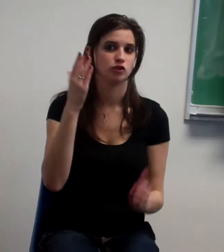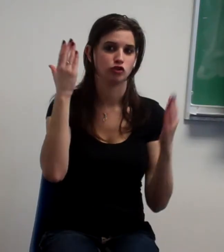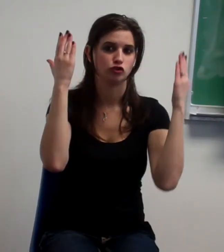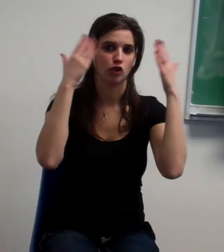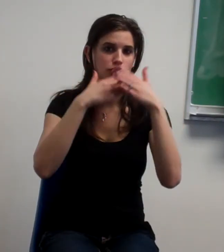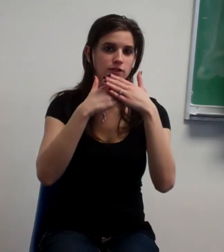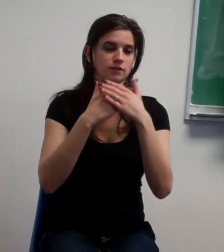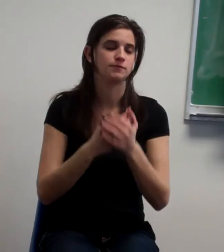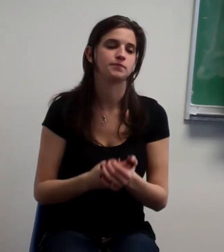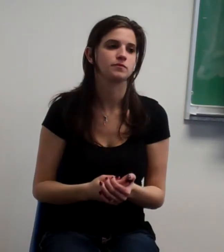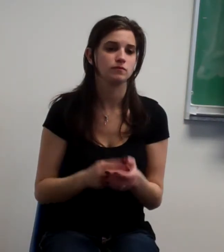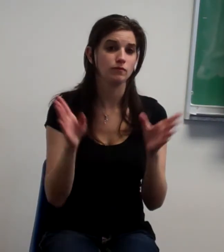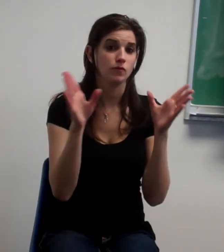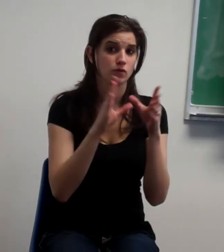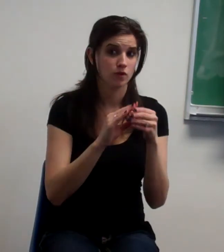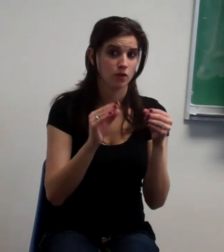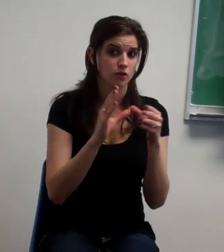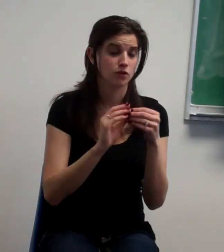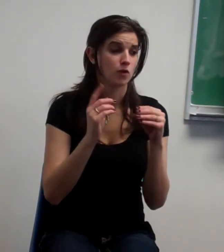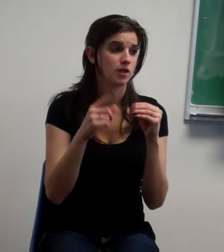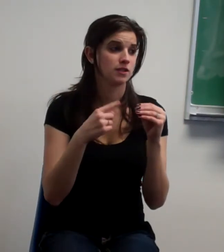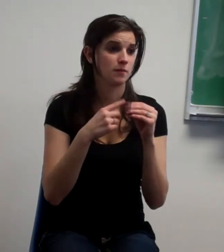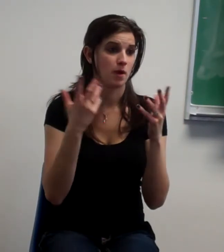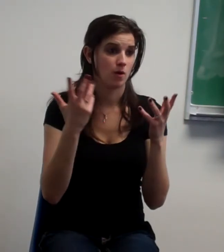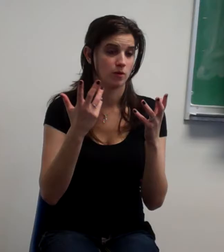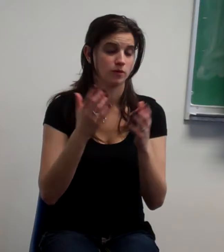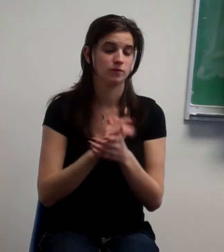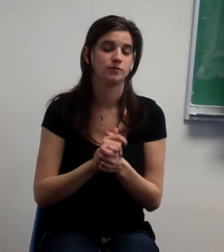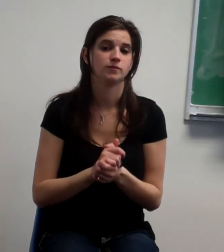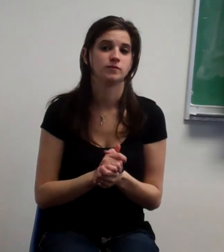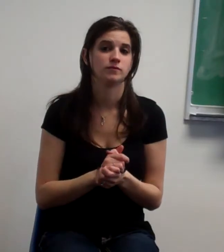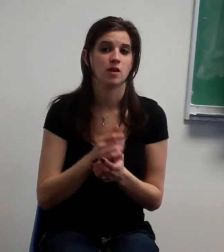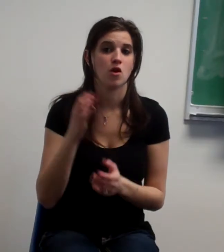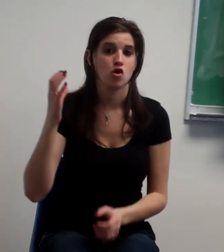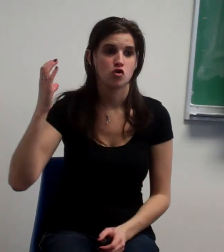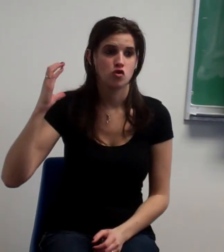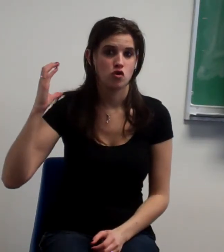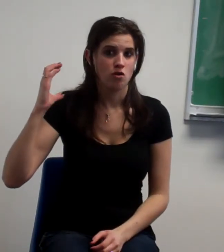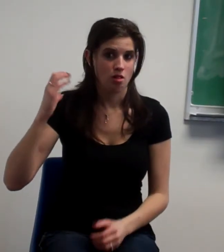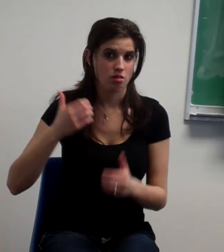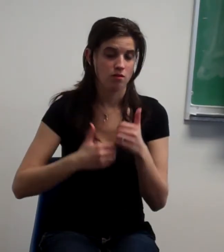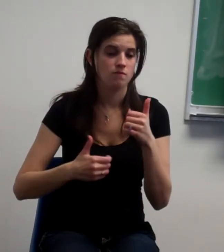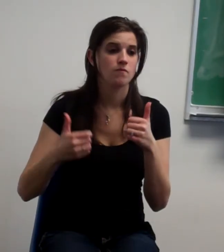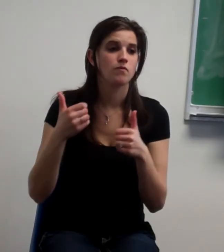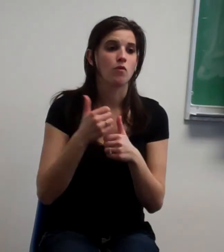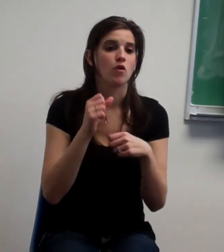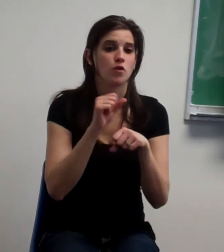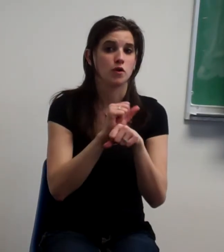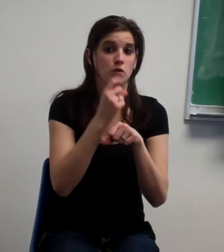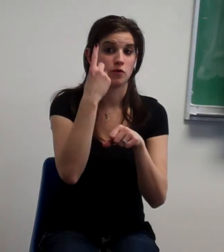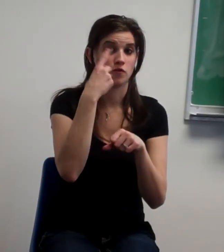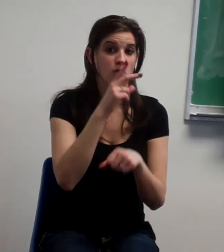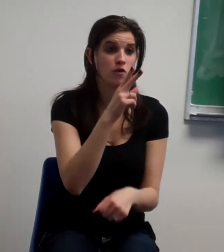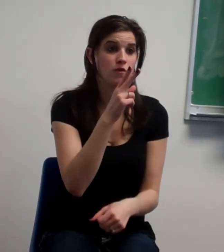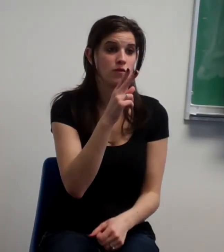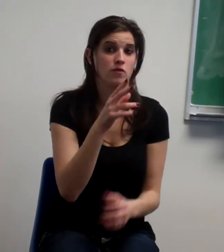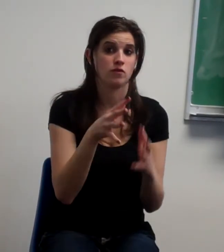know, it's about this colonel who works for the United States, right? He goes back to Vietnam, and he